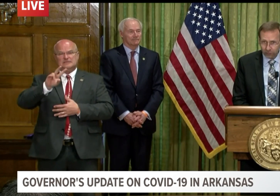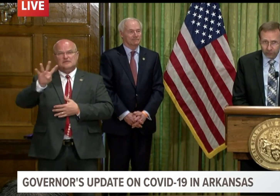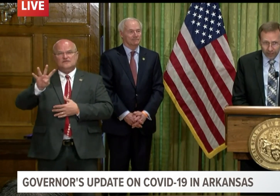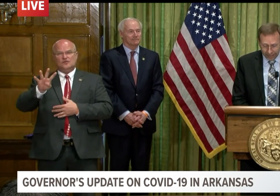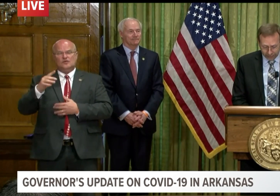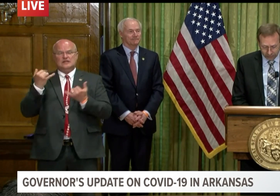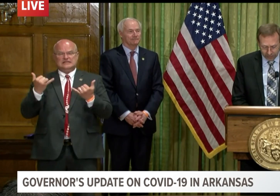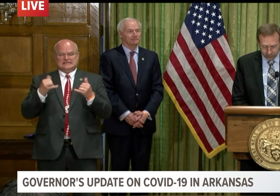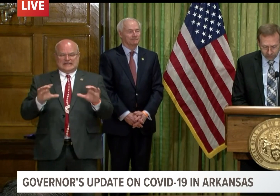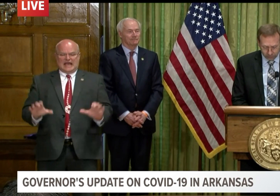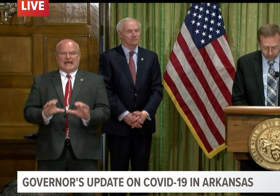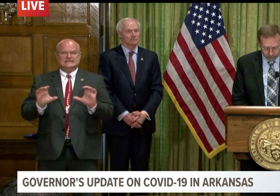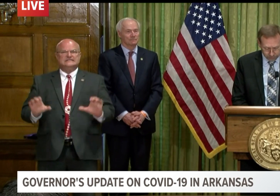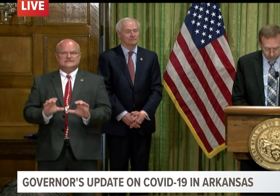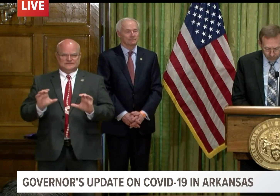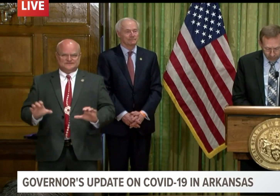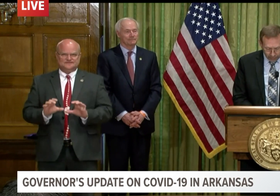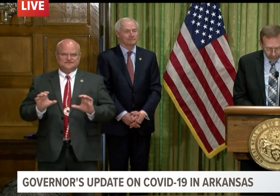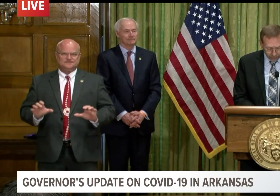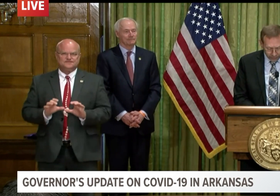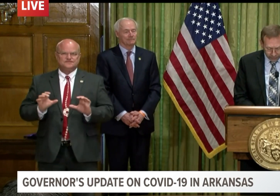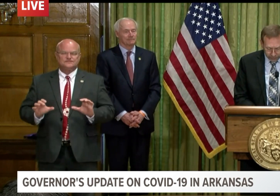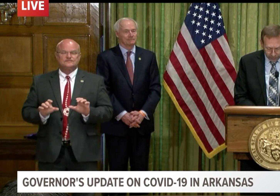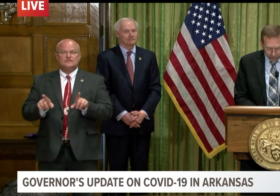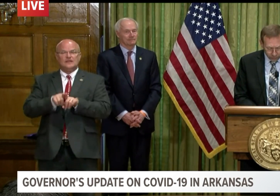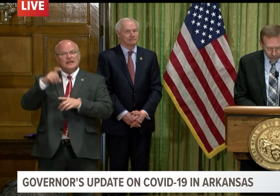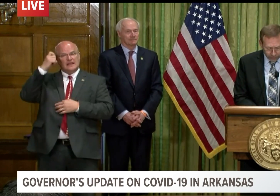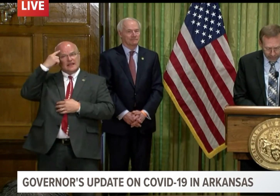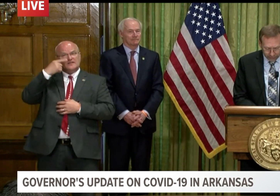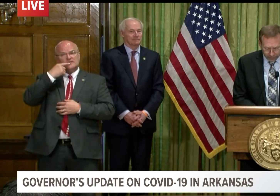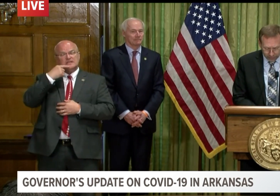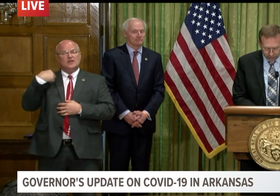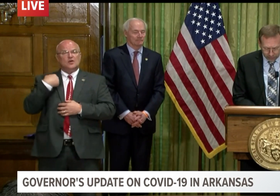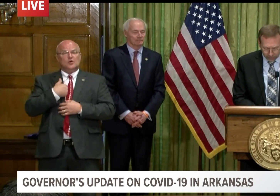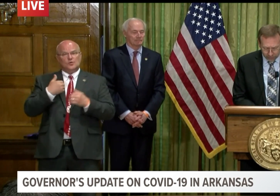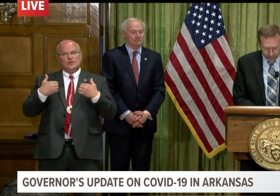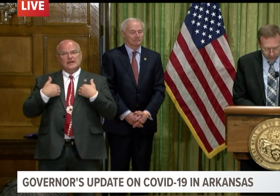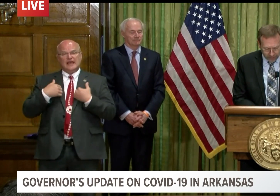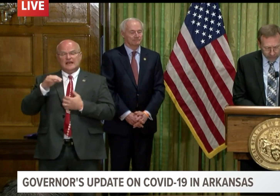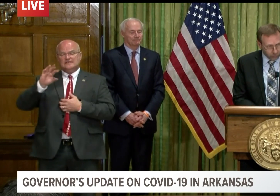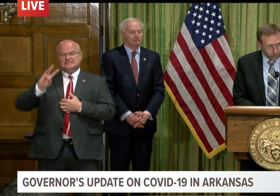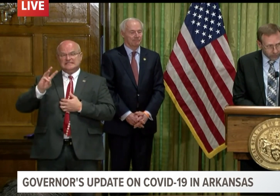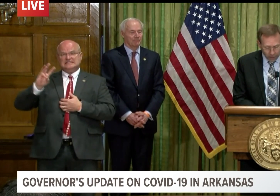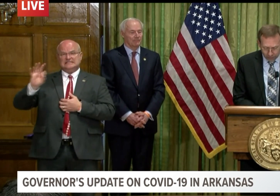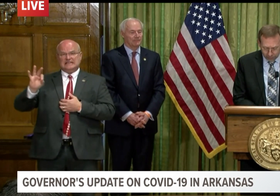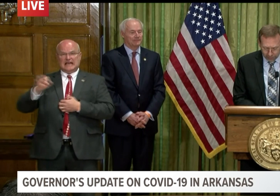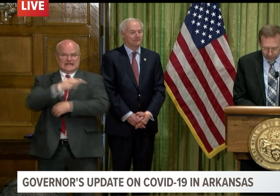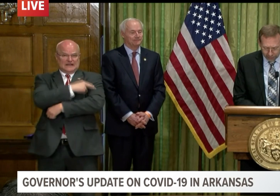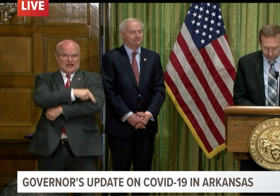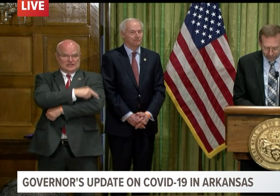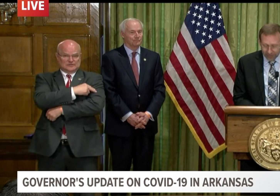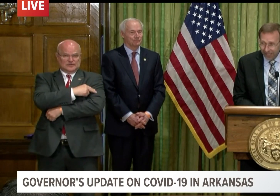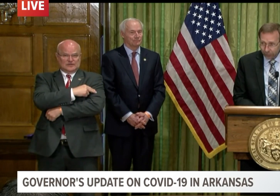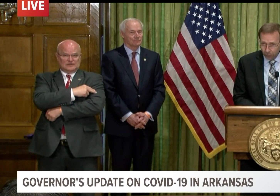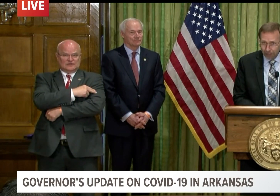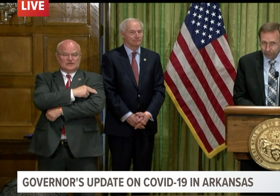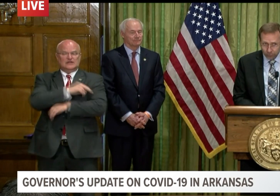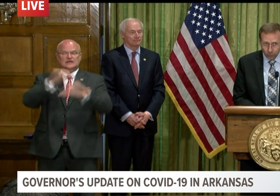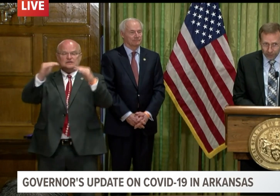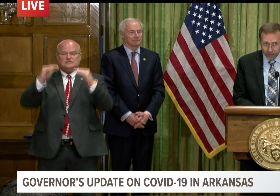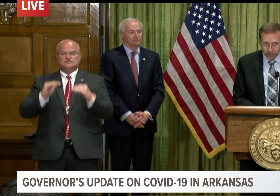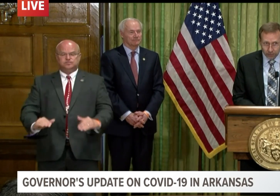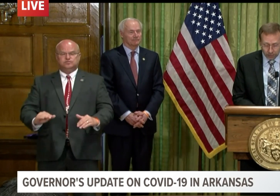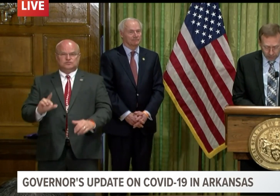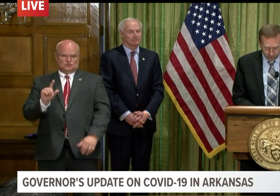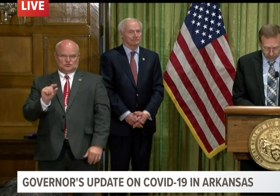1,374 are considered active cases. As the Governor mentioned, we have 69 currently hospitalized. That's a net drop